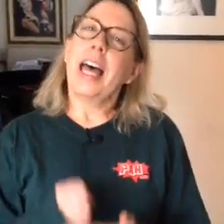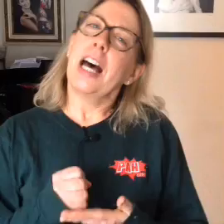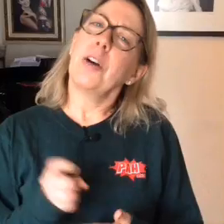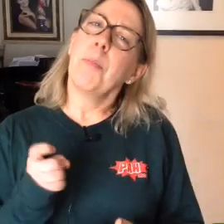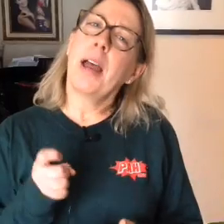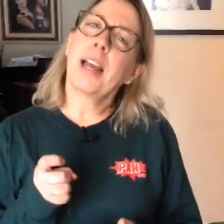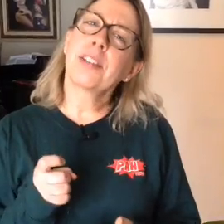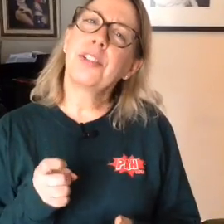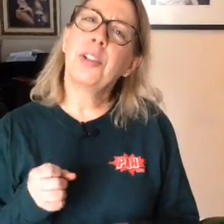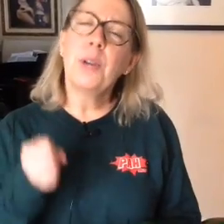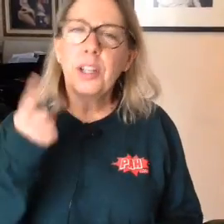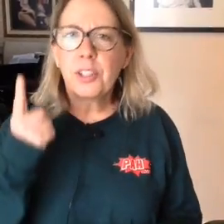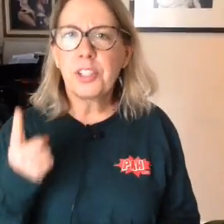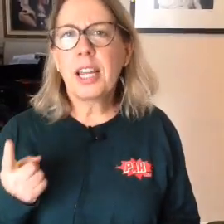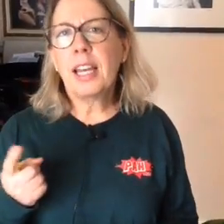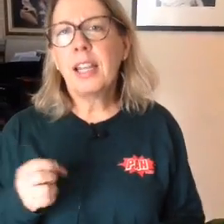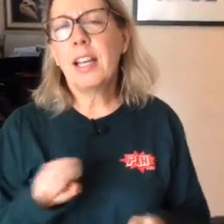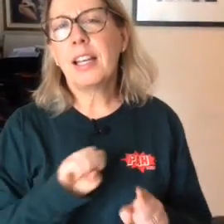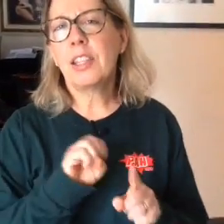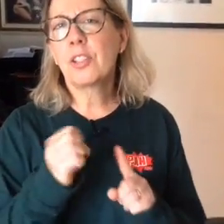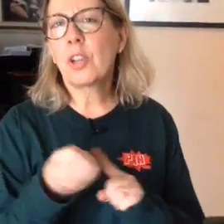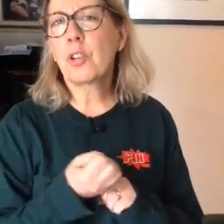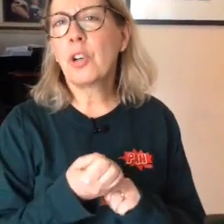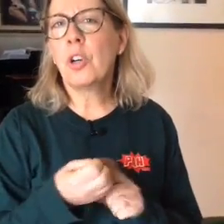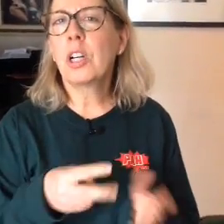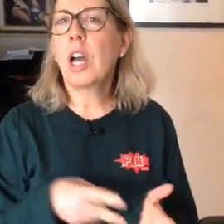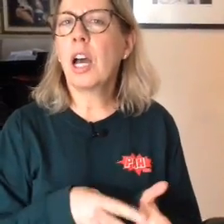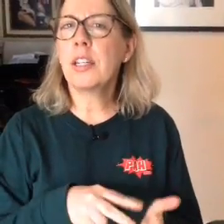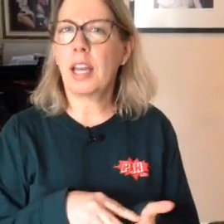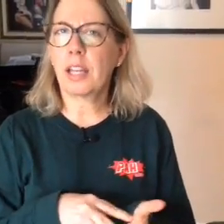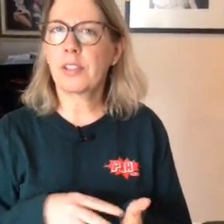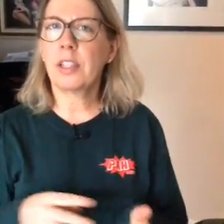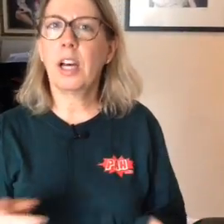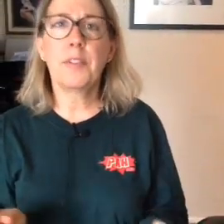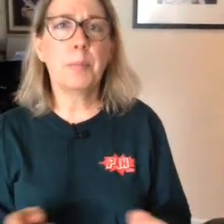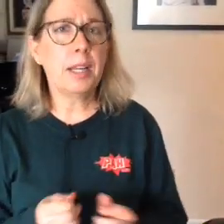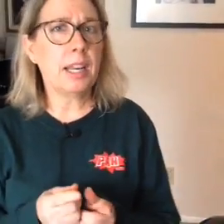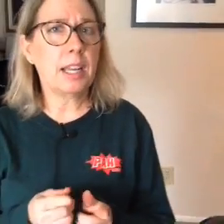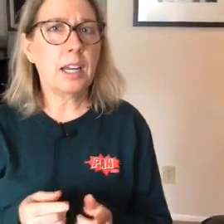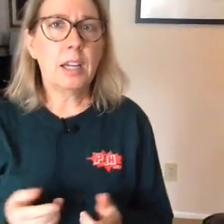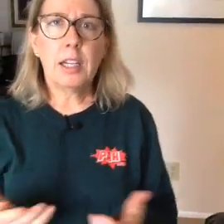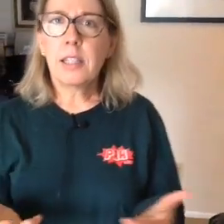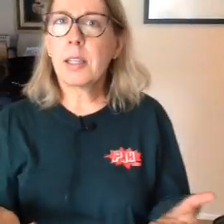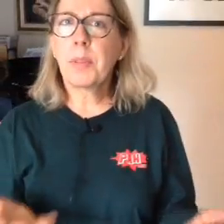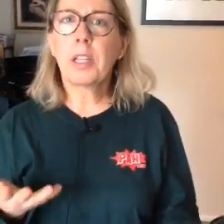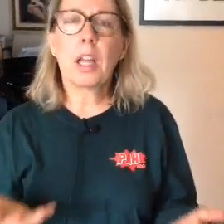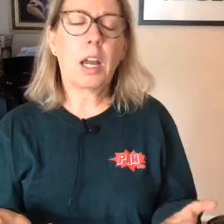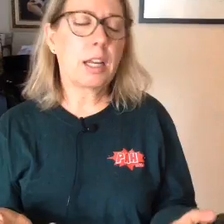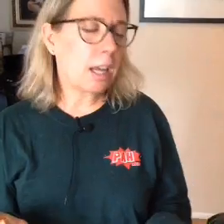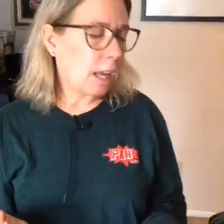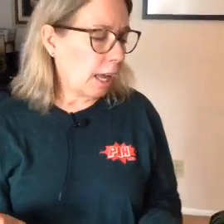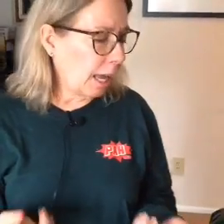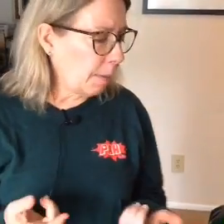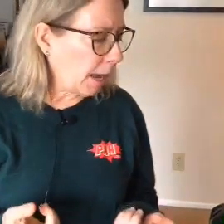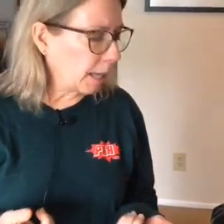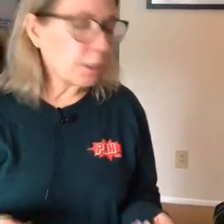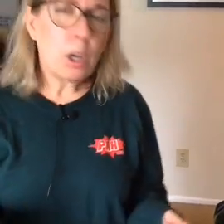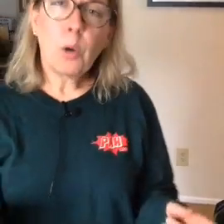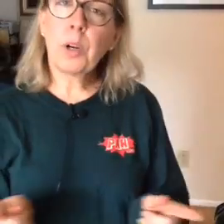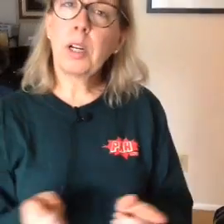Help Max to understand the social context of the meeting. Something like, hey Max, we're going to